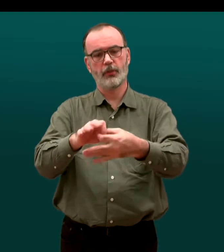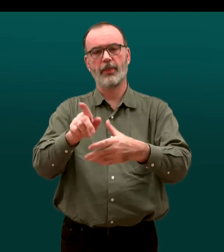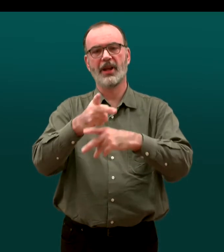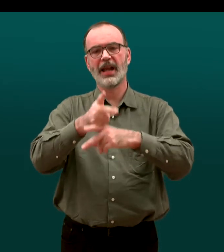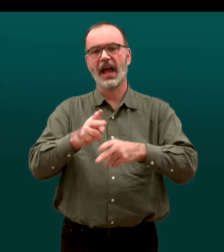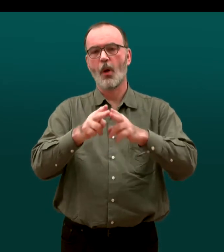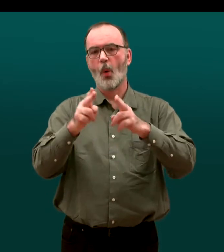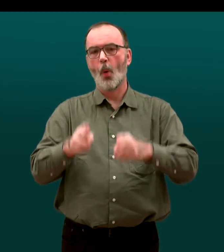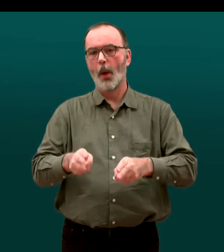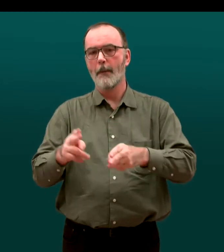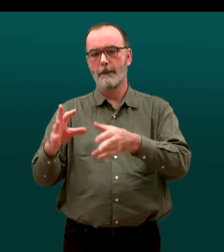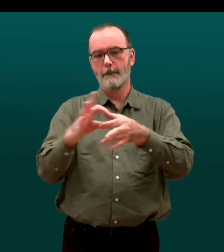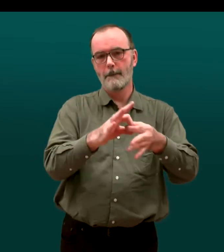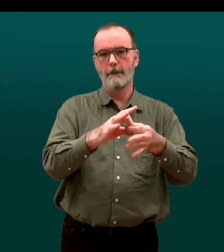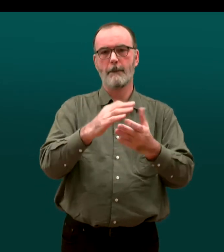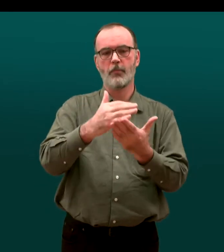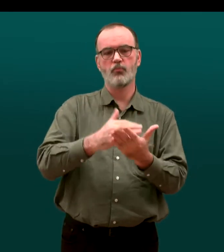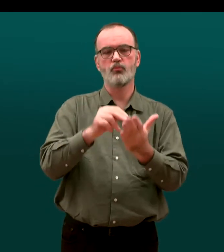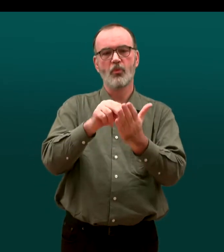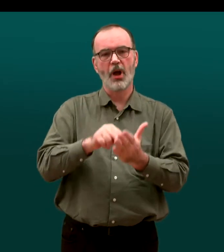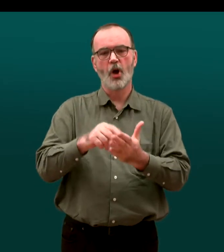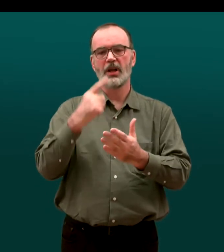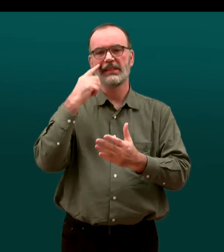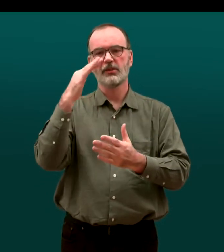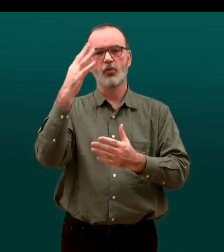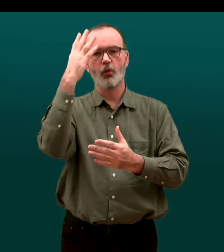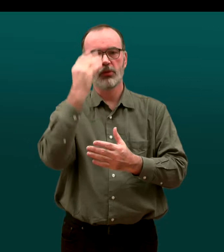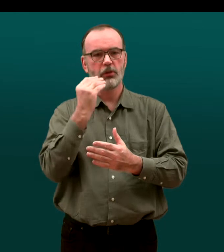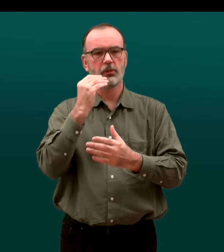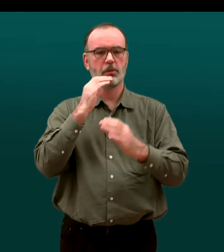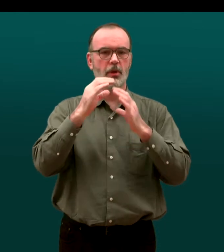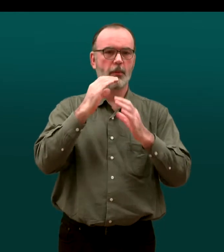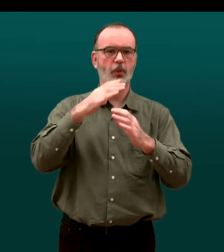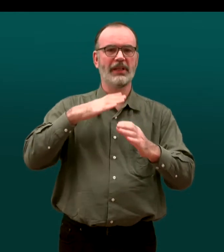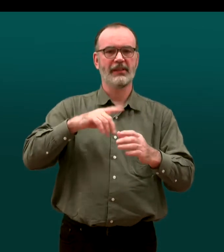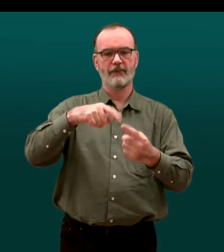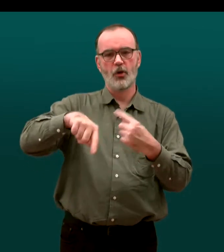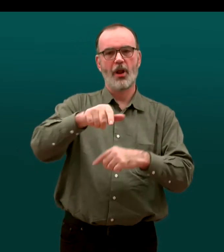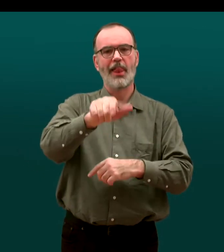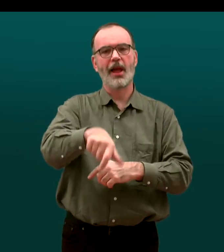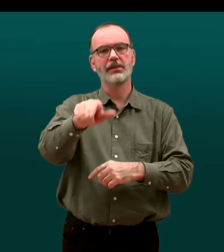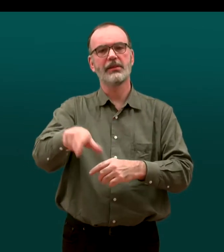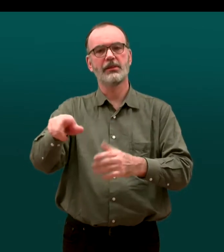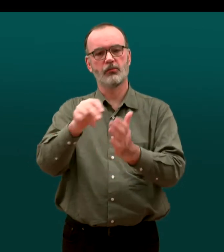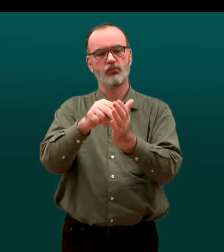Continue to work with care homes to highlight and record sensory loss and communication needs in